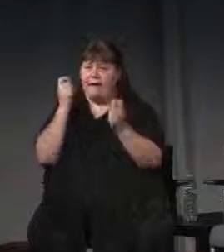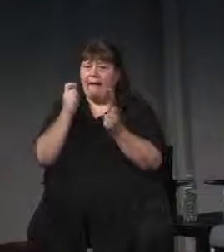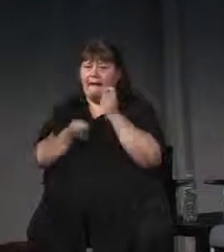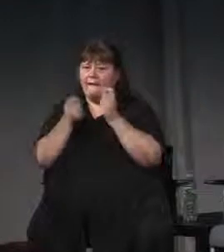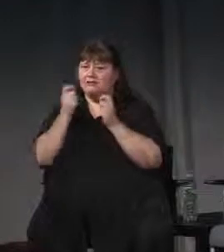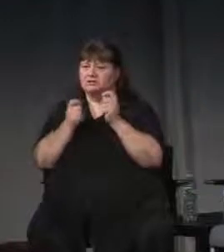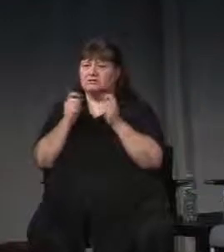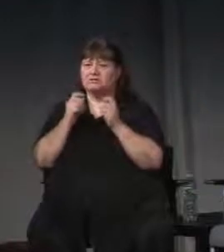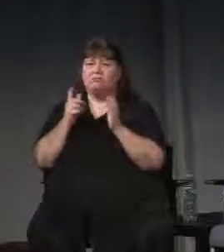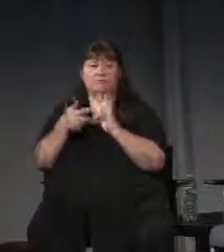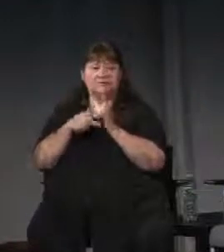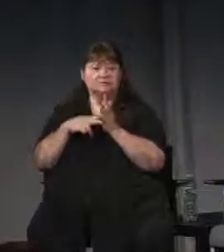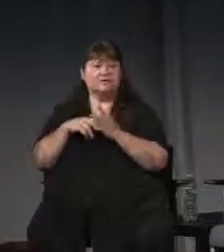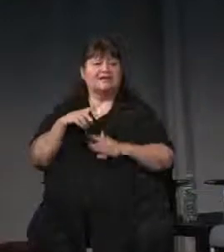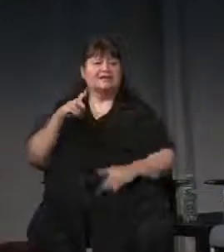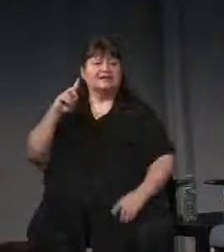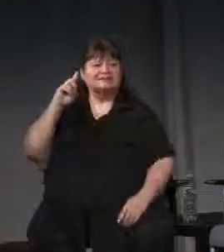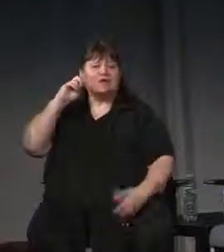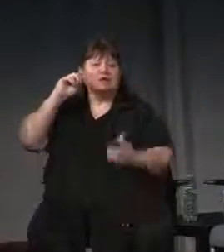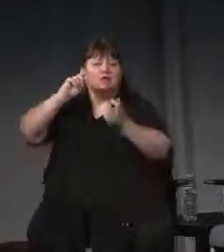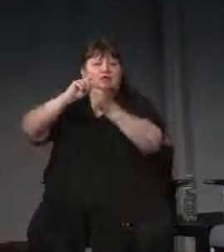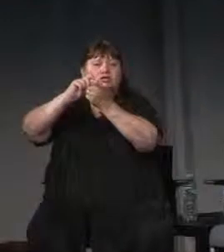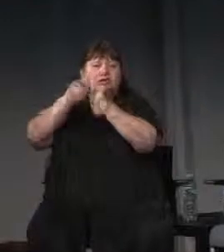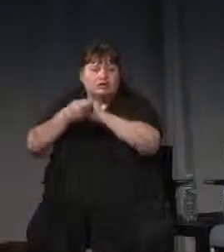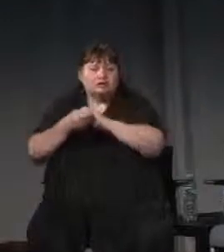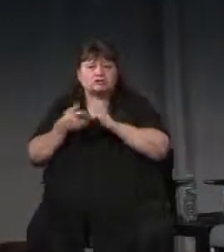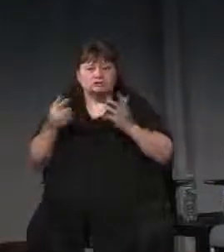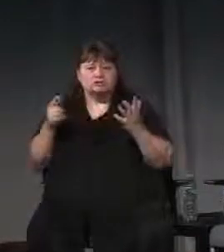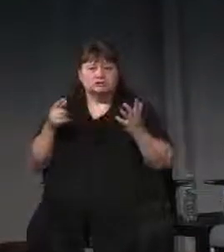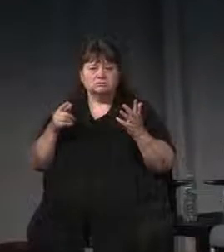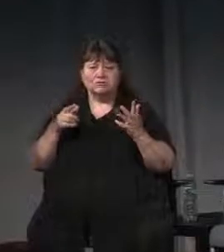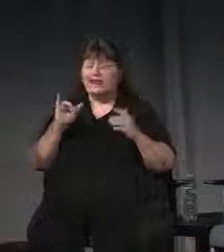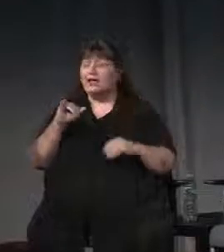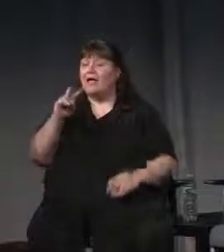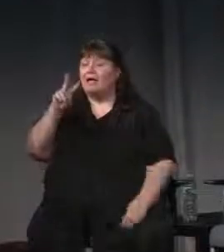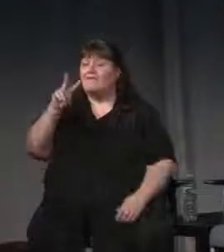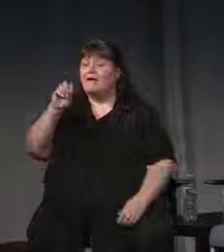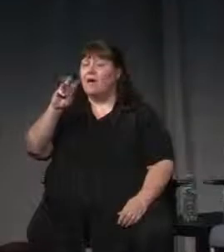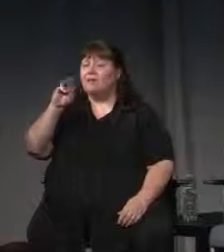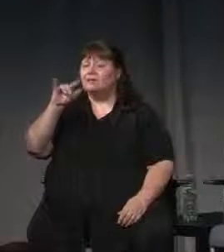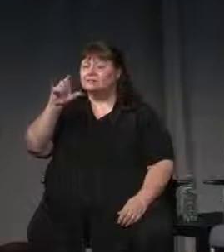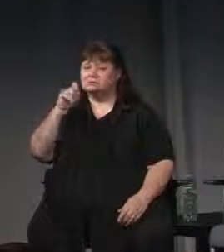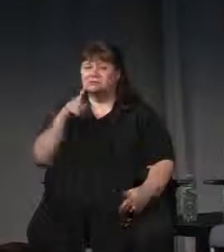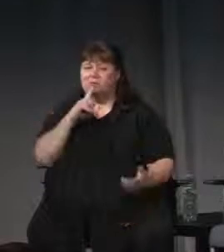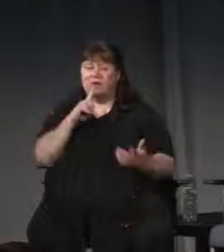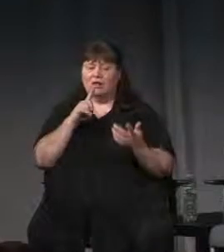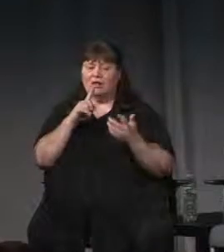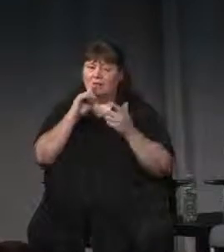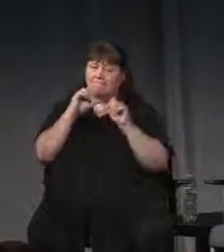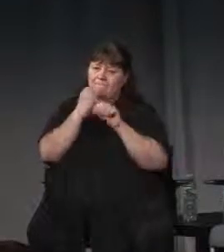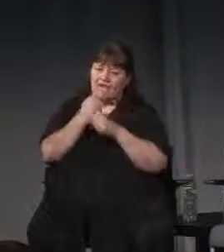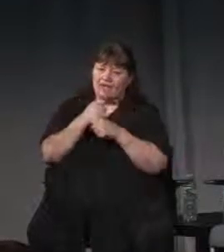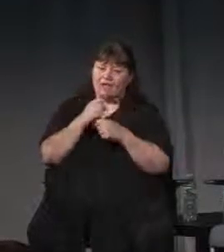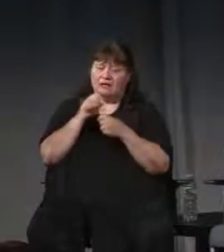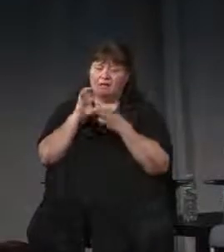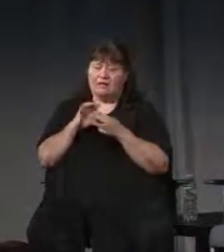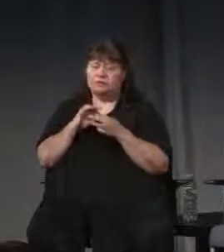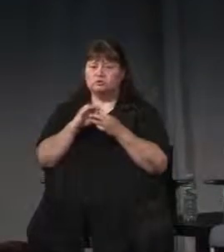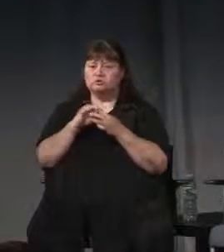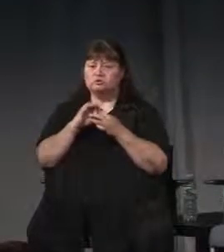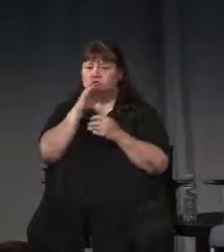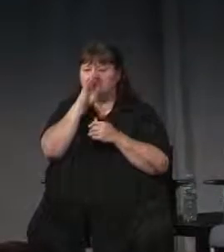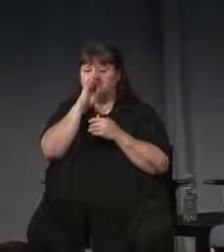change the shape of our mouth, the resonant frequencies change, and that's what distinguishes different vowels. It's just those resonances, which are known as formants in the case of speech, get moved